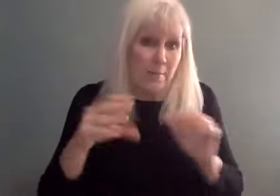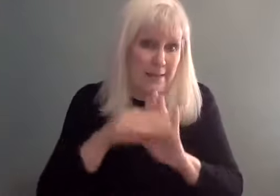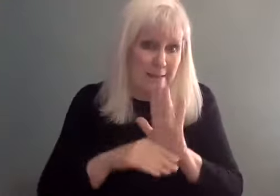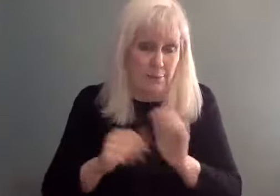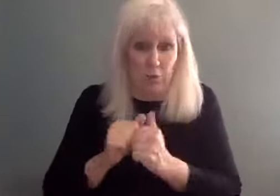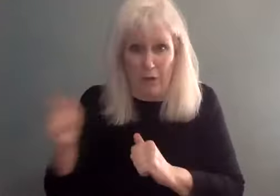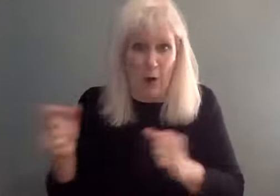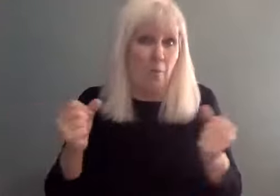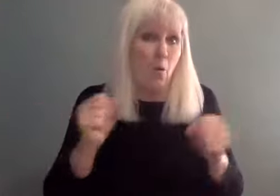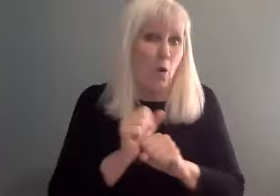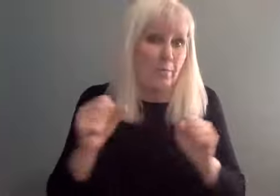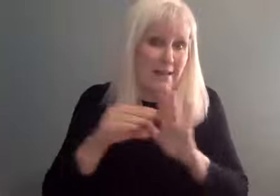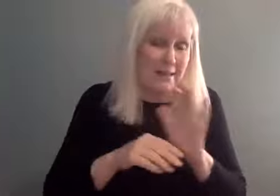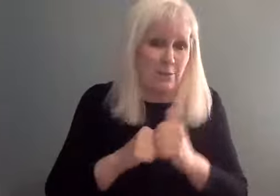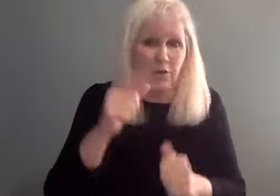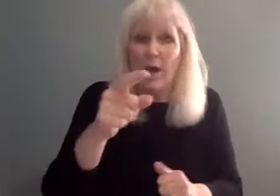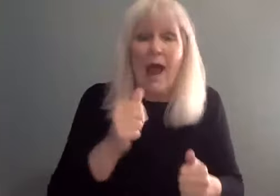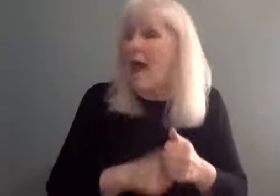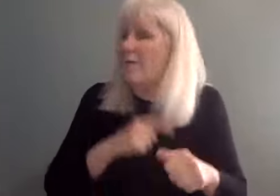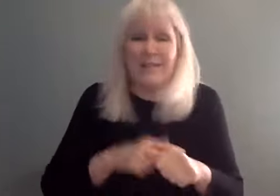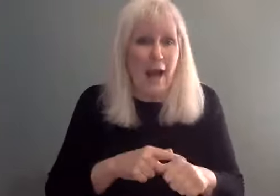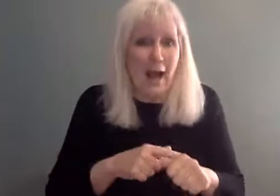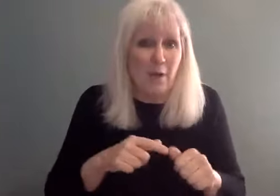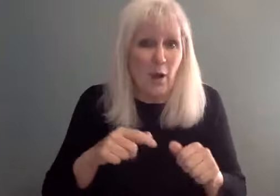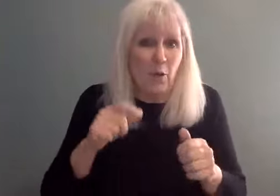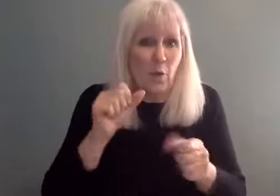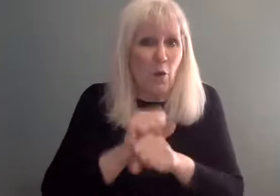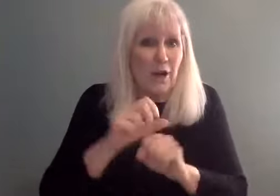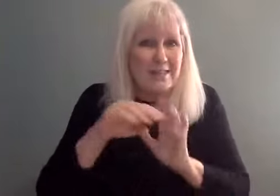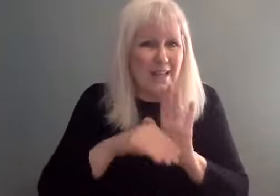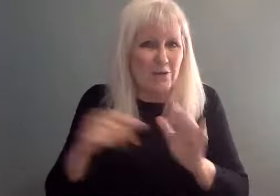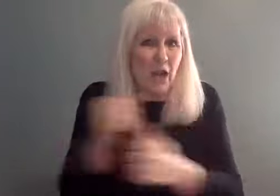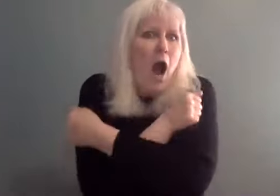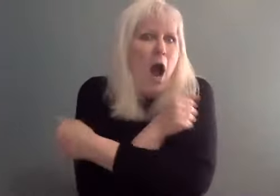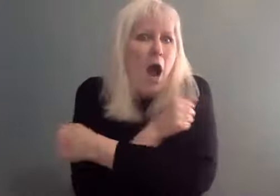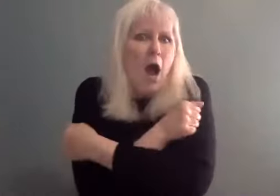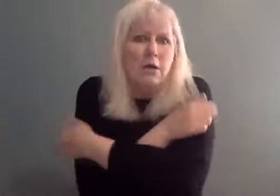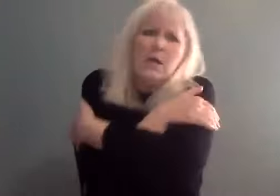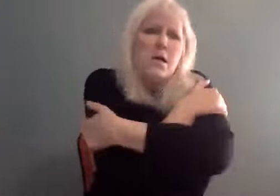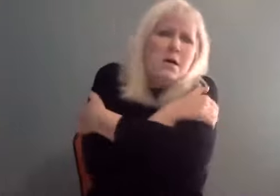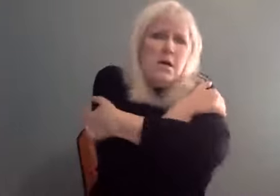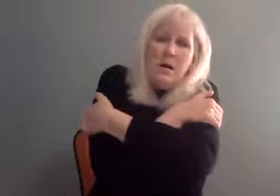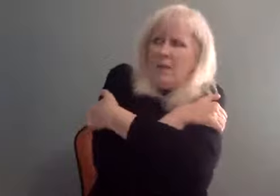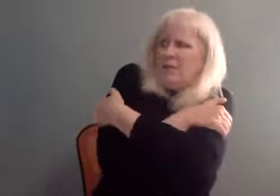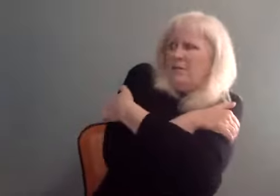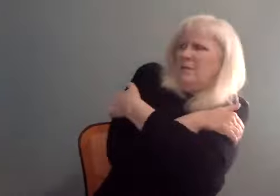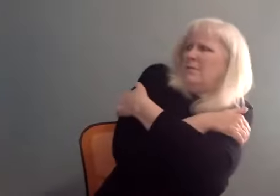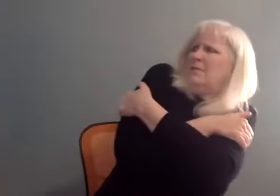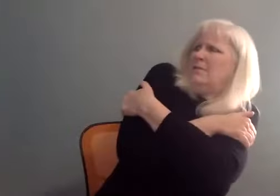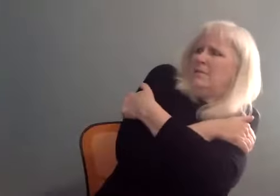understand why she wouldn't stop hugging me after we did this thing. She wouldn't stop hugging me. It's like she thought, yay, you're on your way now. Action,